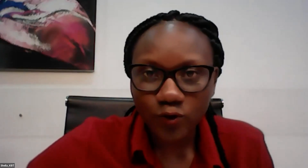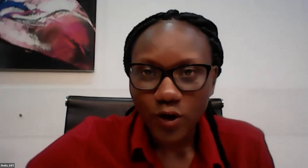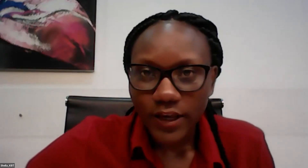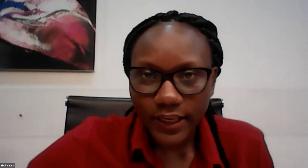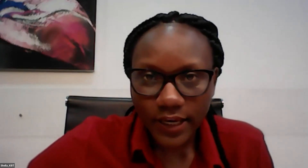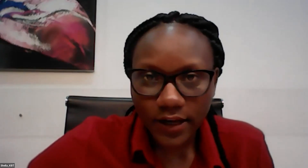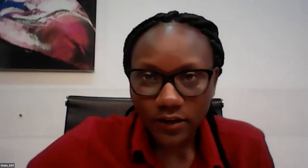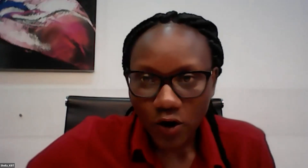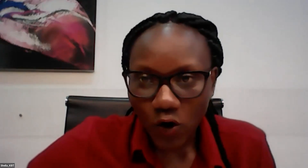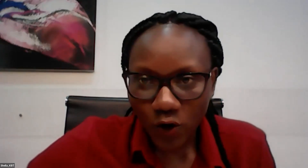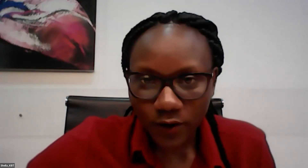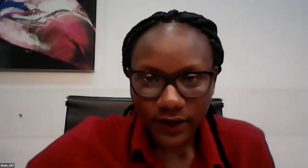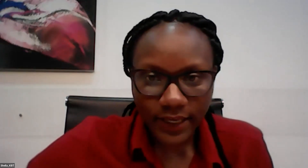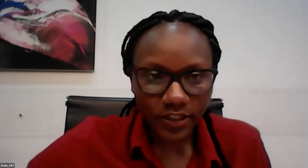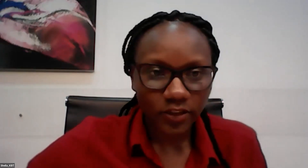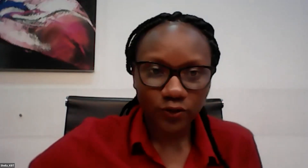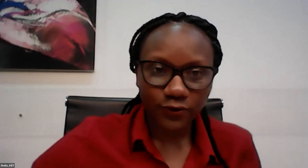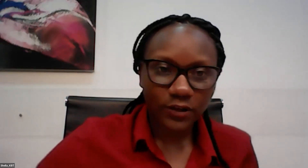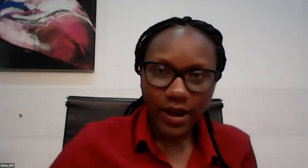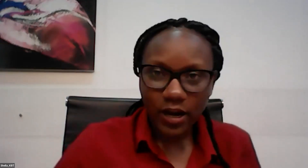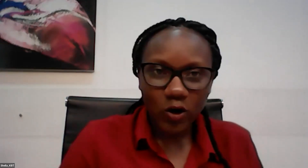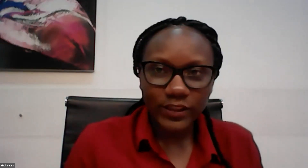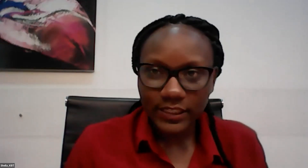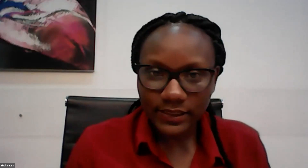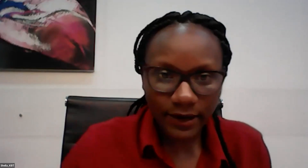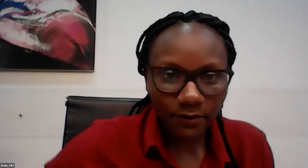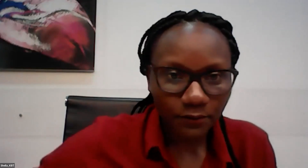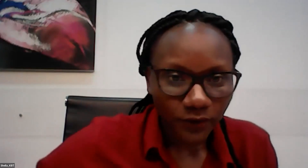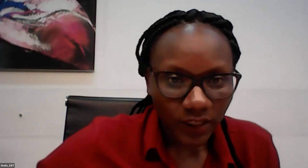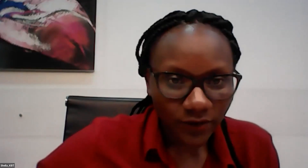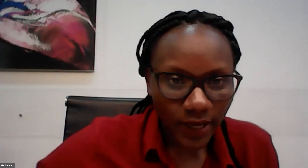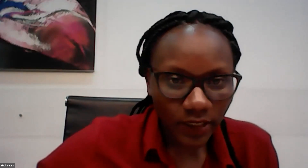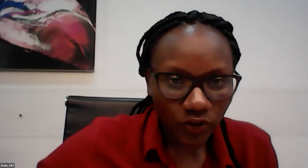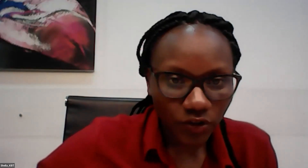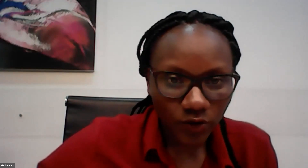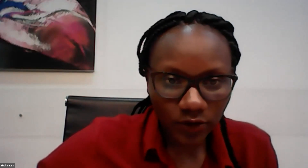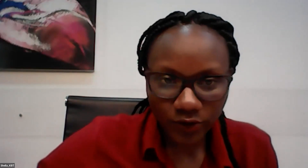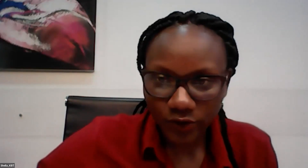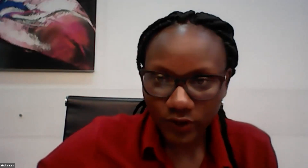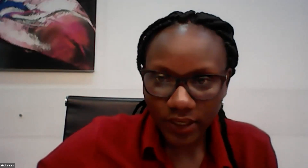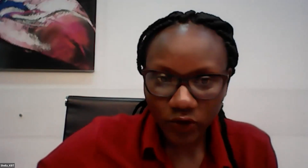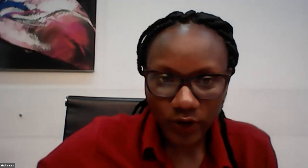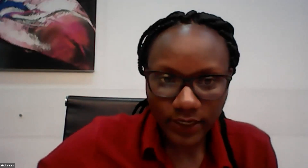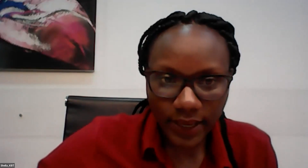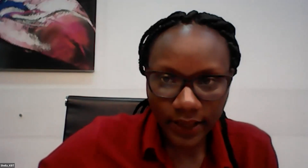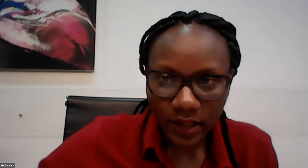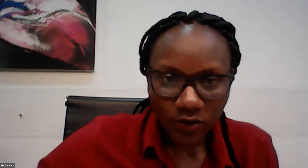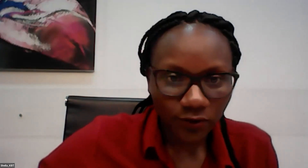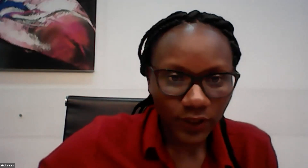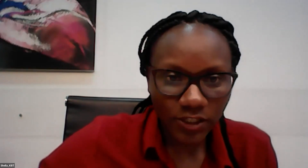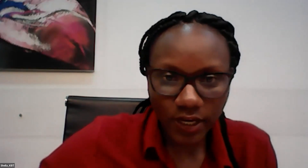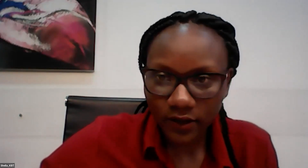forward to hear or get your feedback on the same. If there are any questions, you can also use the